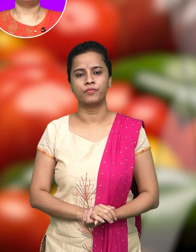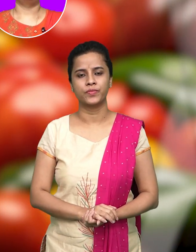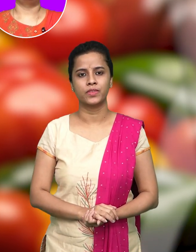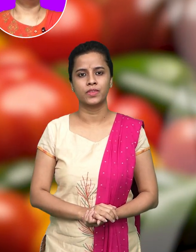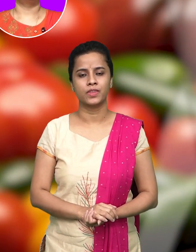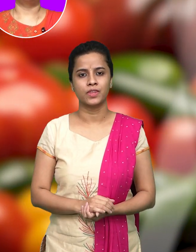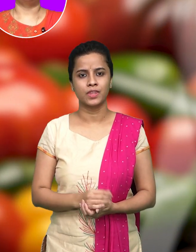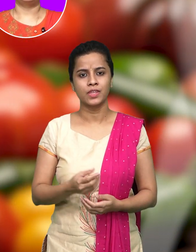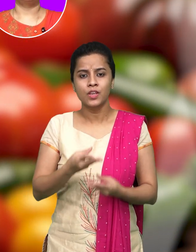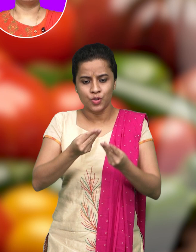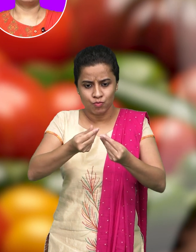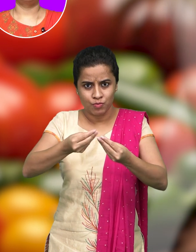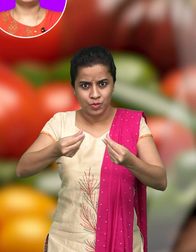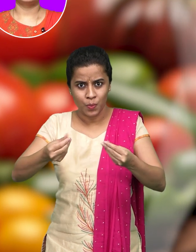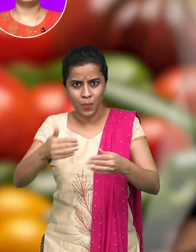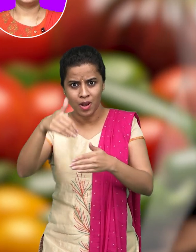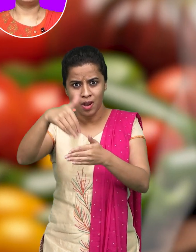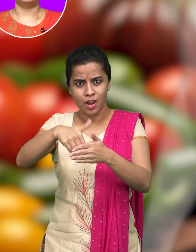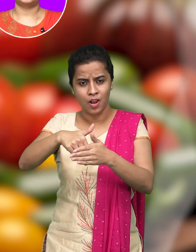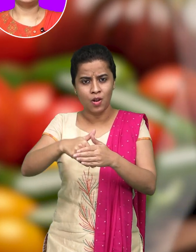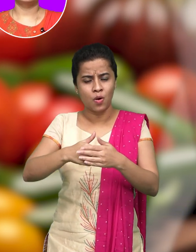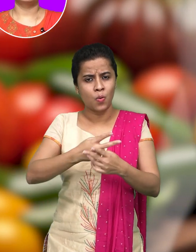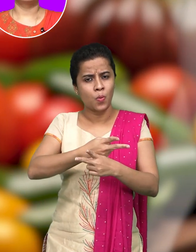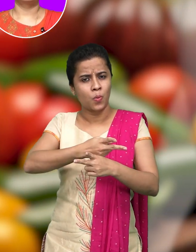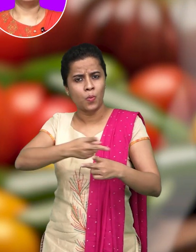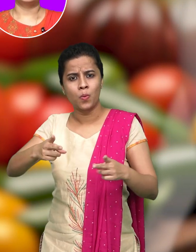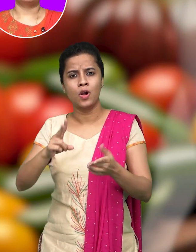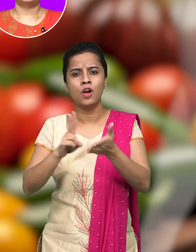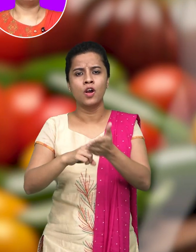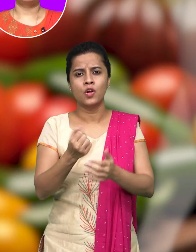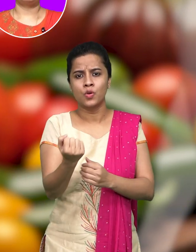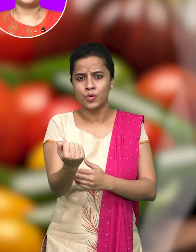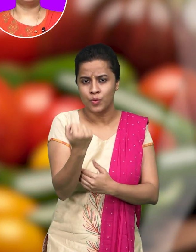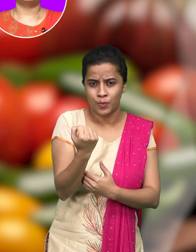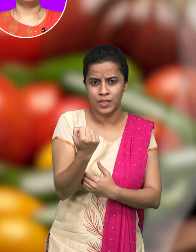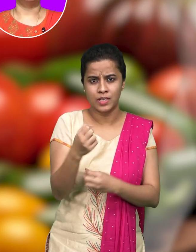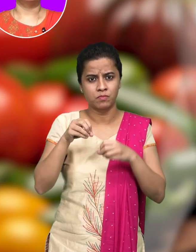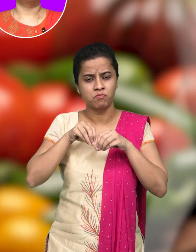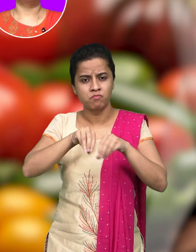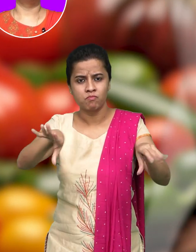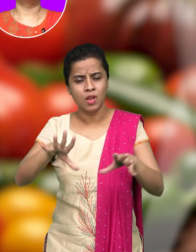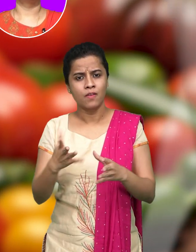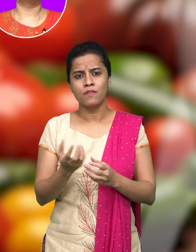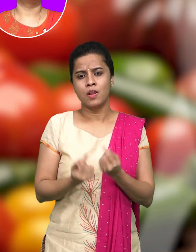The soil did not contain all the essential nutrients required for plant growth.